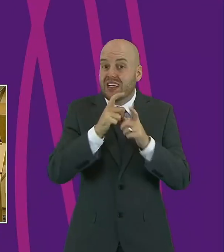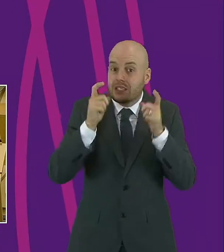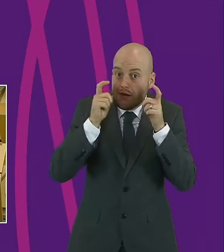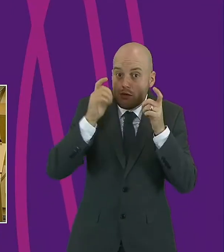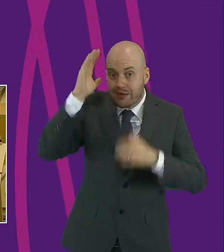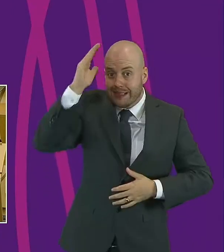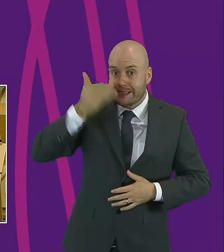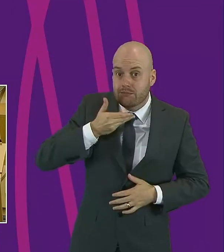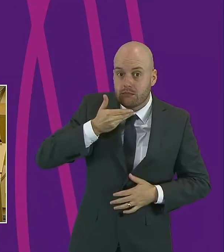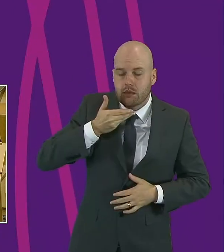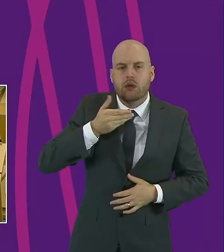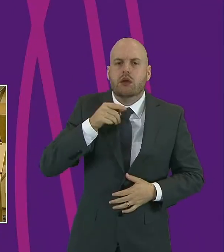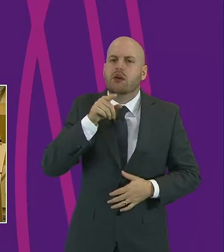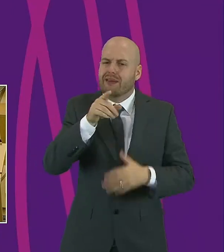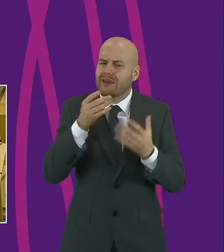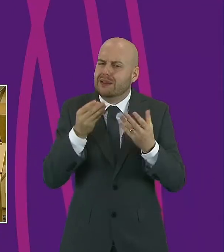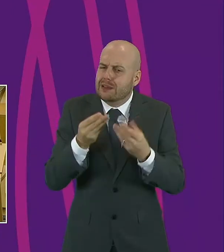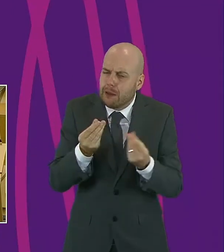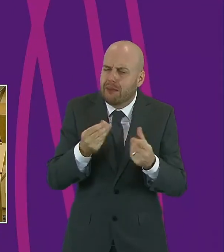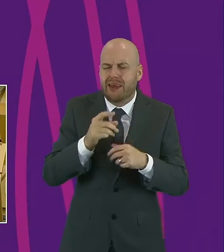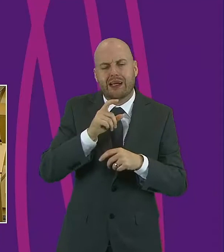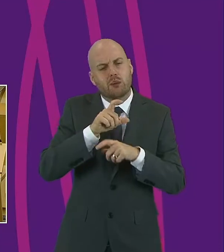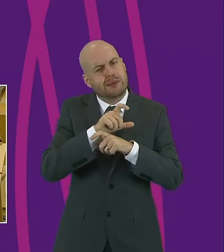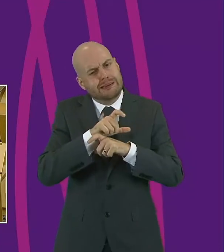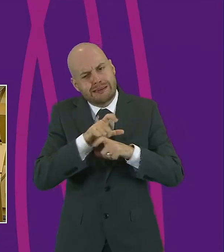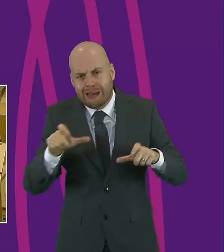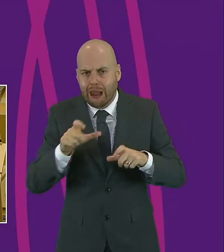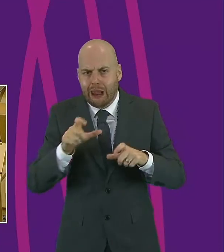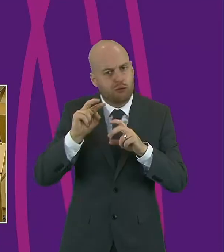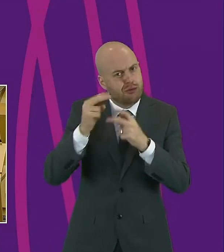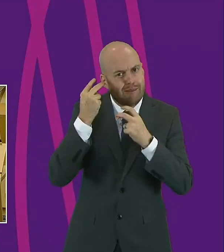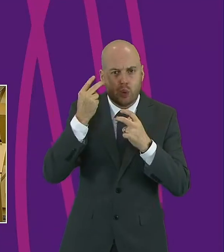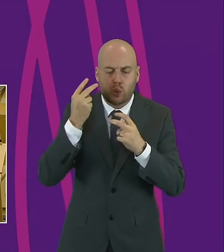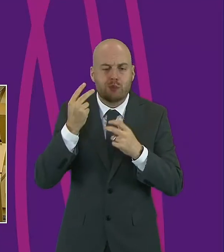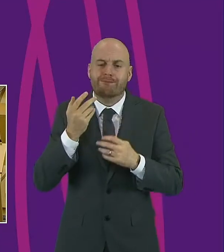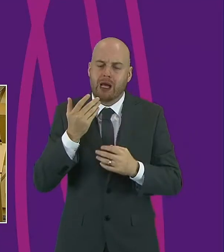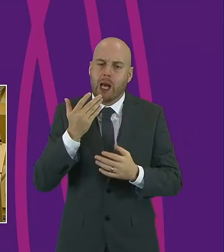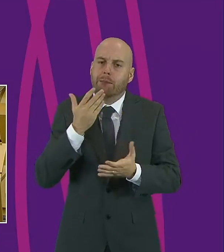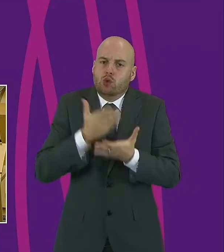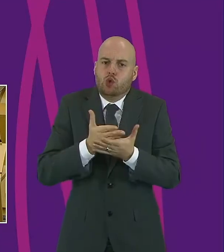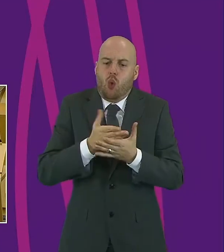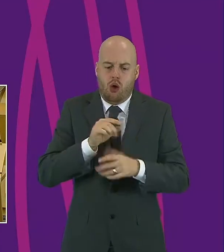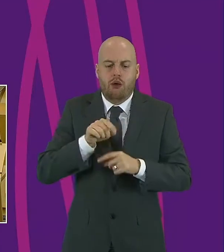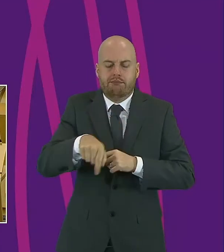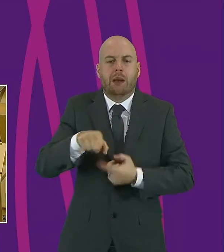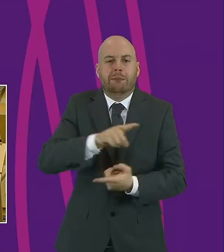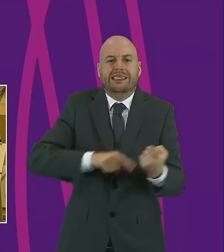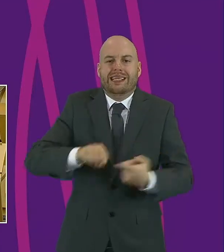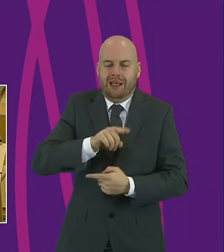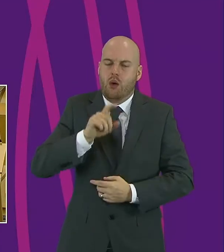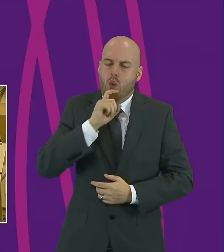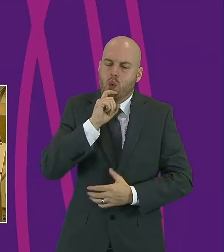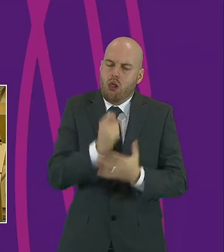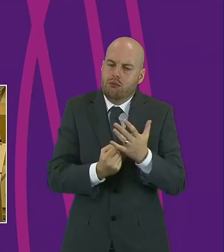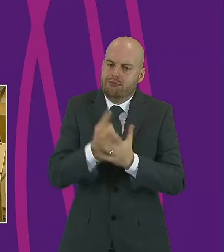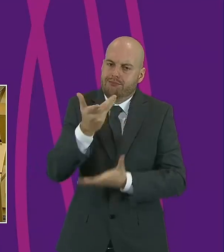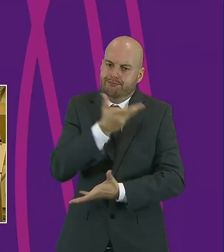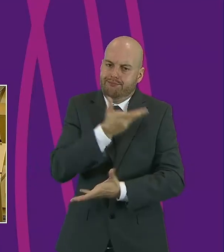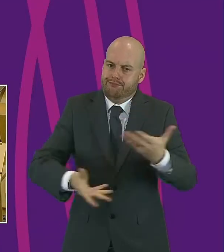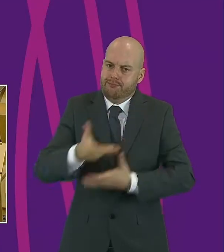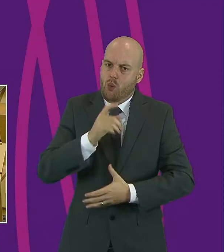something we have to constantly review, and I'm sure it will be a topic of discussion at the Education Recovery Group tomorrow, and it may well